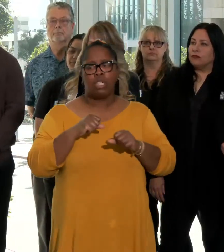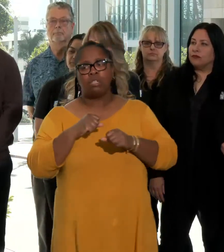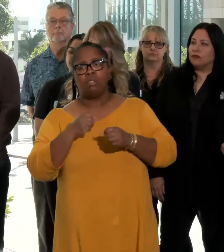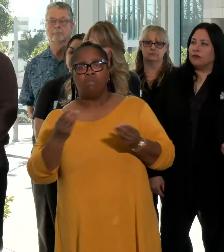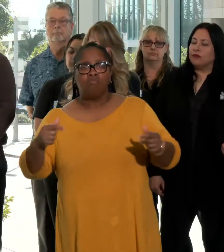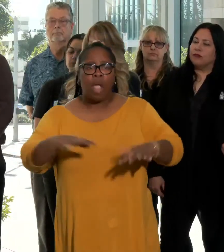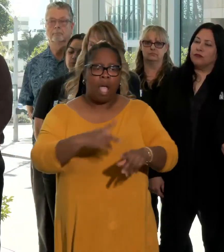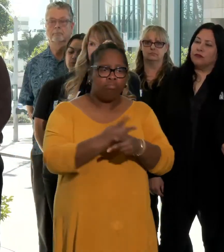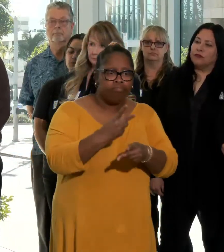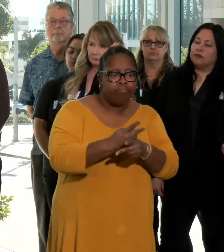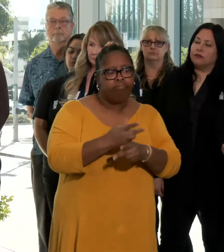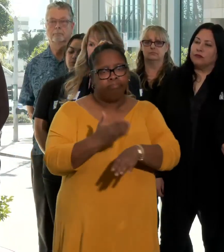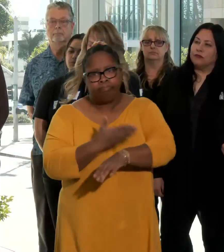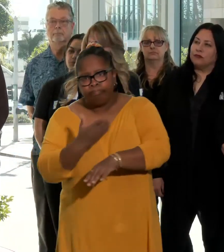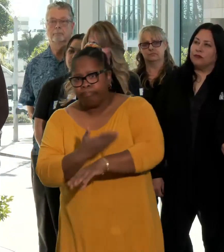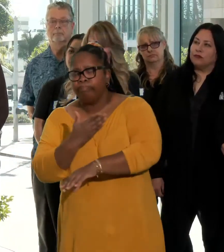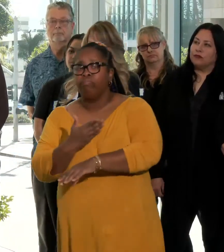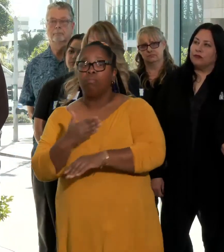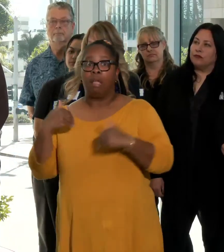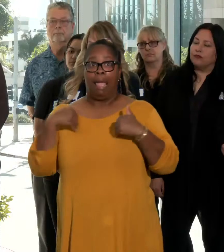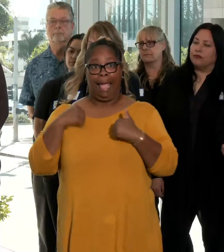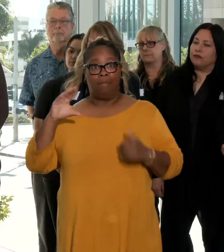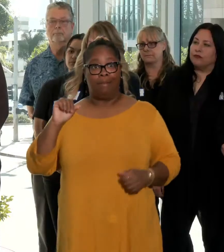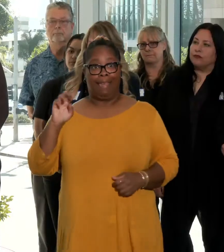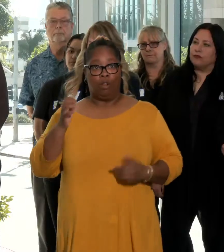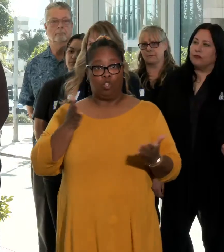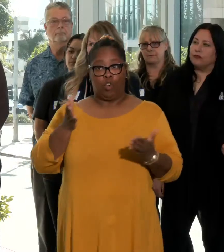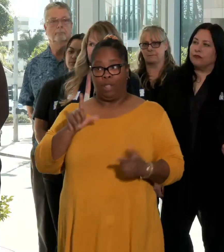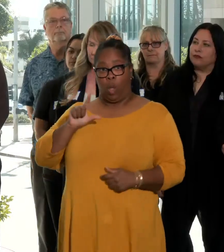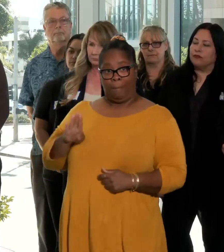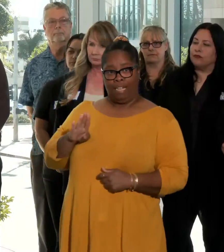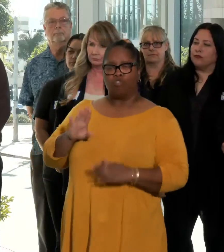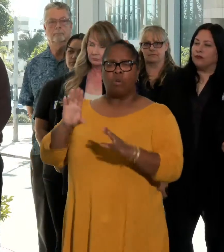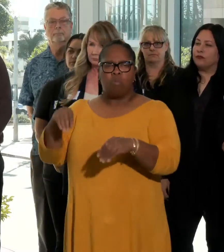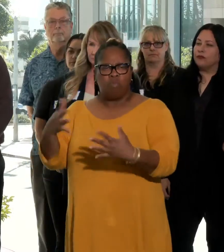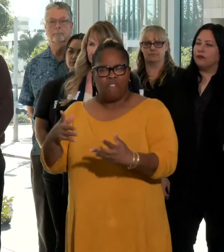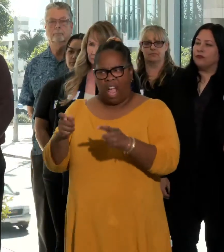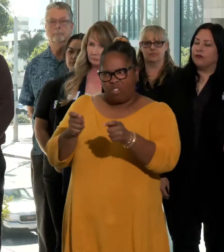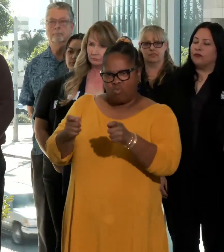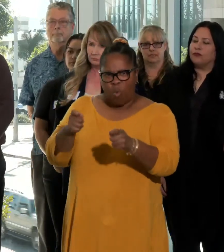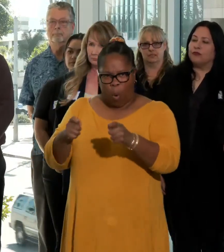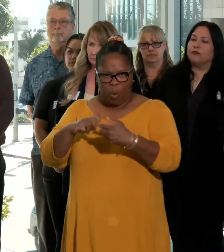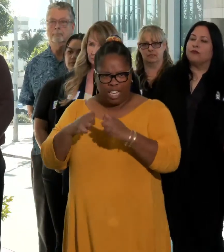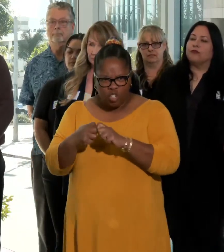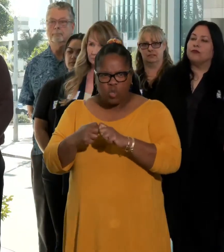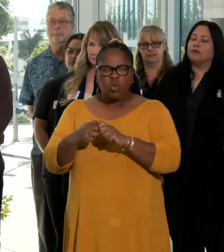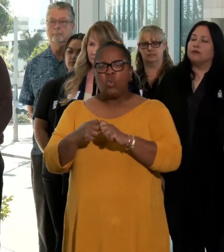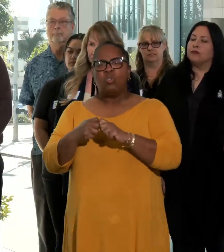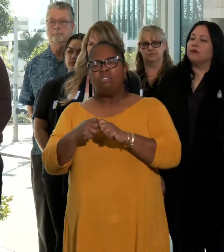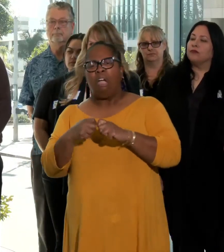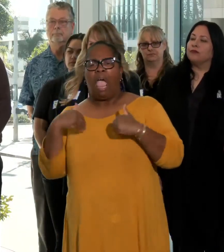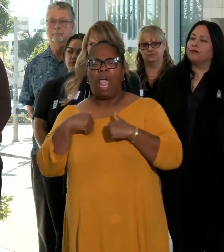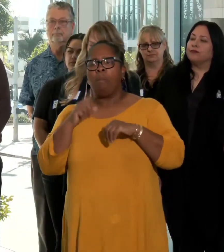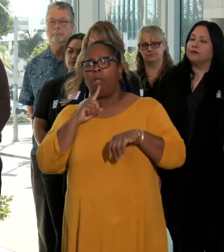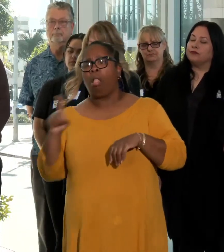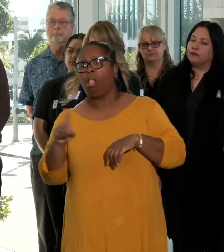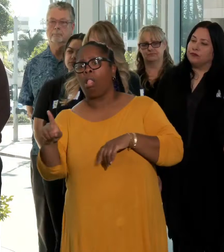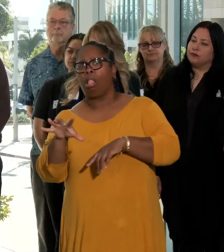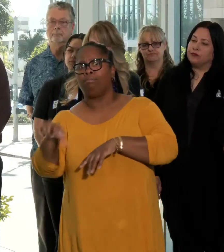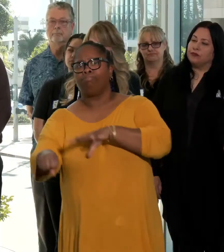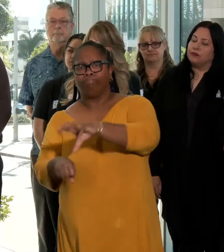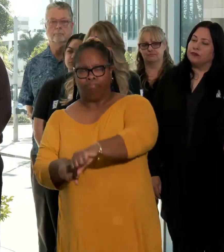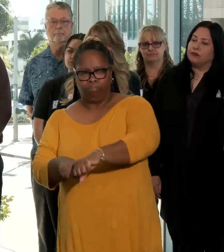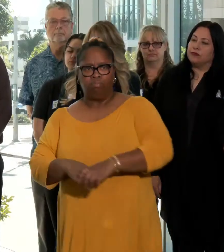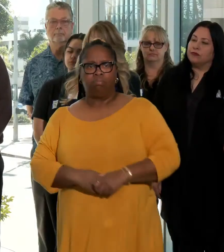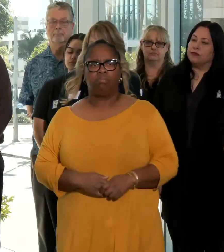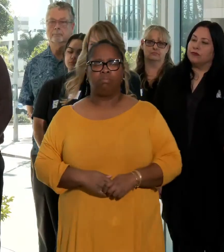and maintenance needs, while Animal Care Services would focus on the critical animal control issues and stray animal intakes. As part of